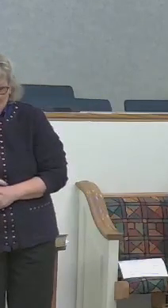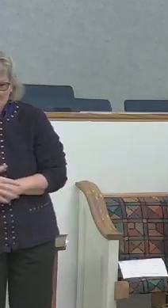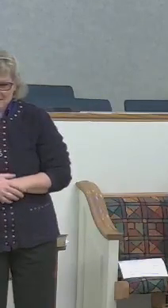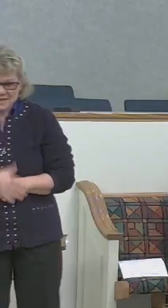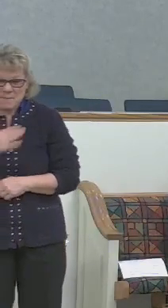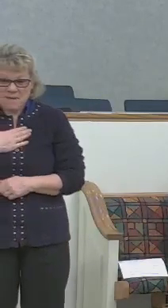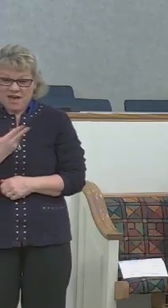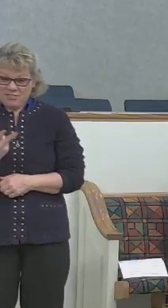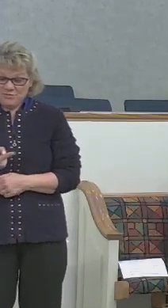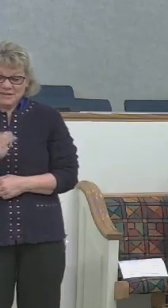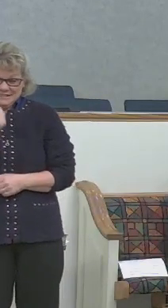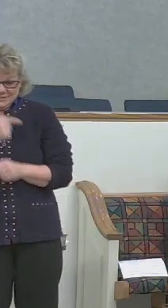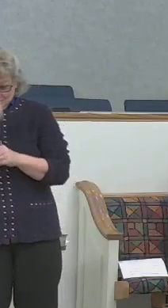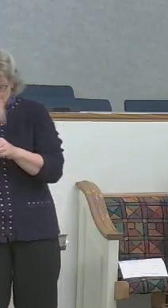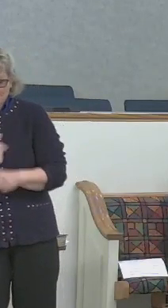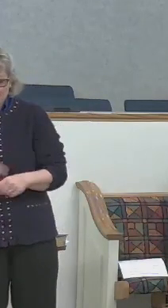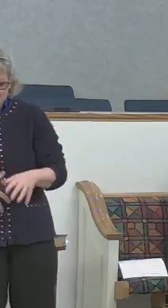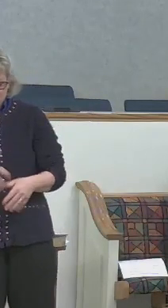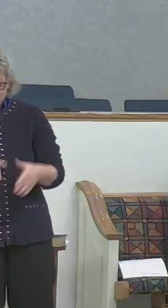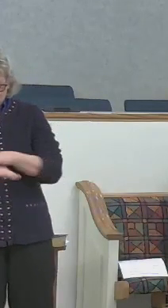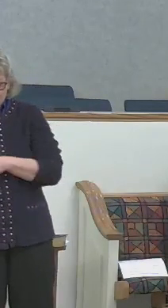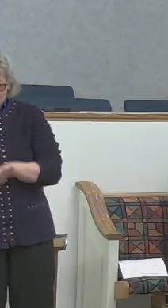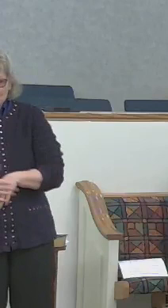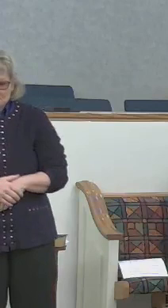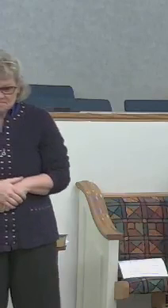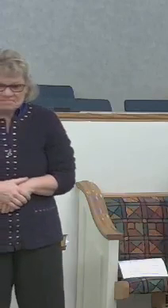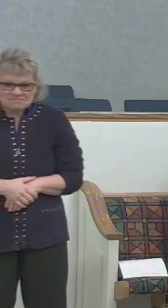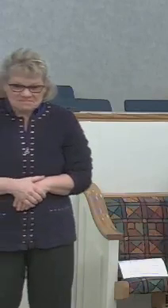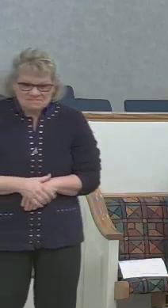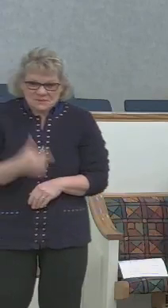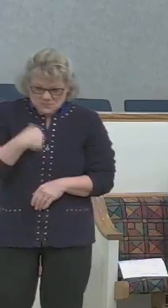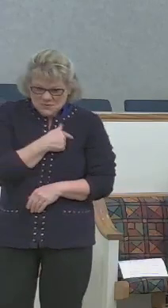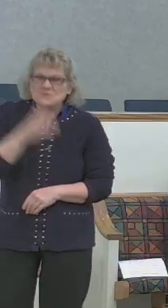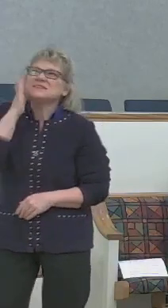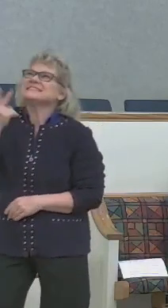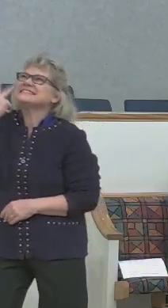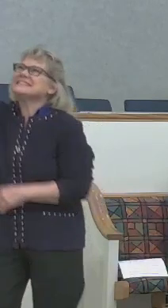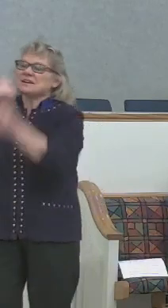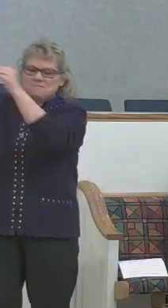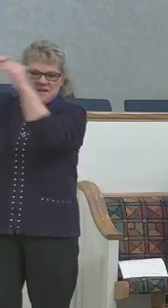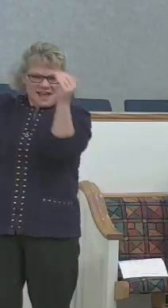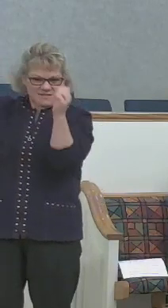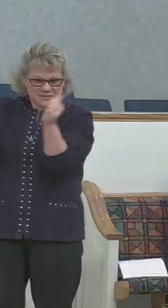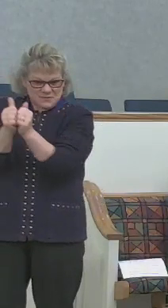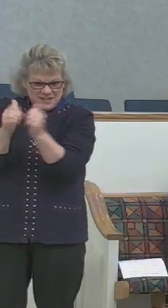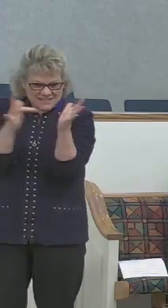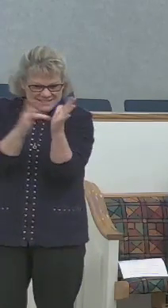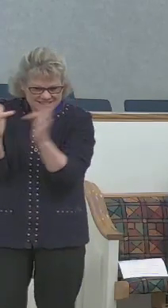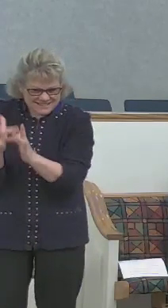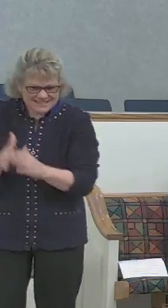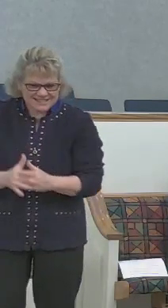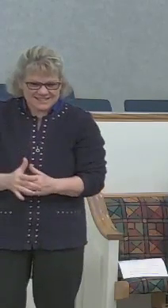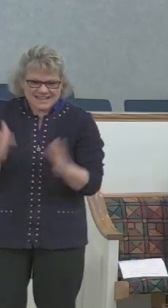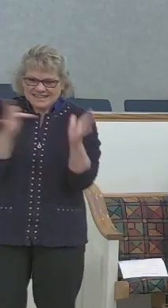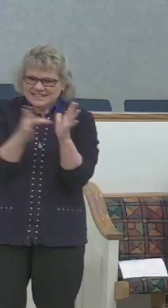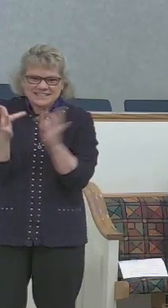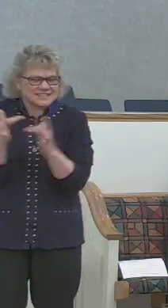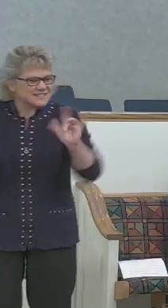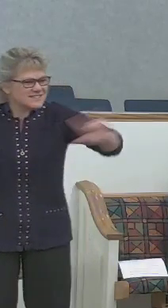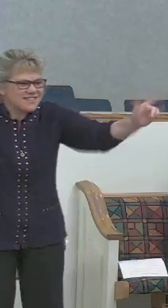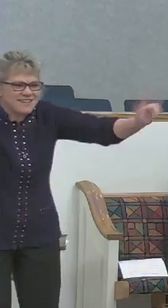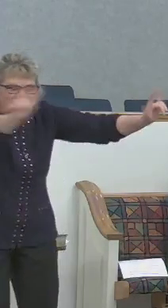three siblings that my mom miscarried. We will see him in heaven with Jesus. Jesus loves you